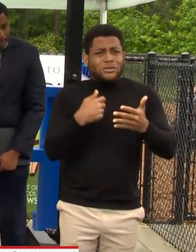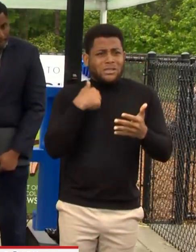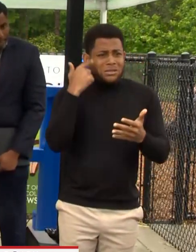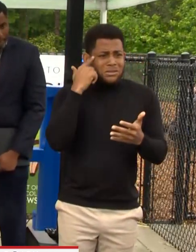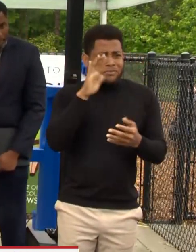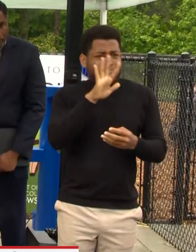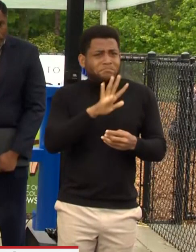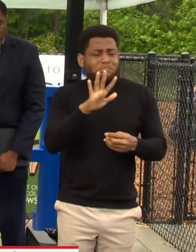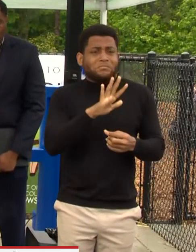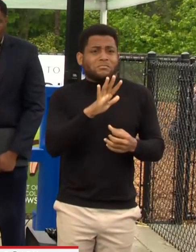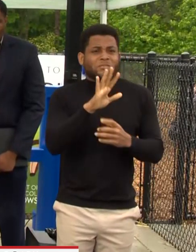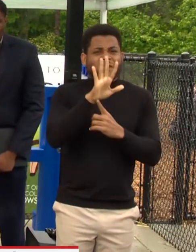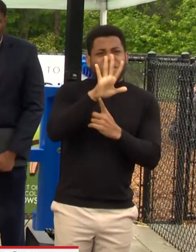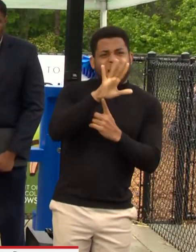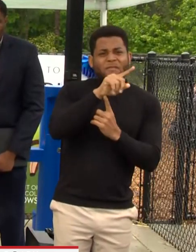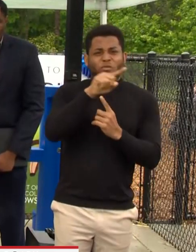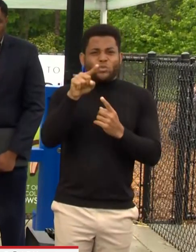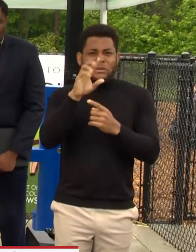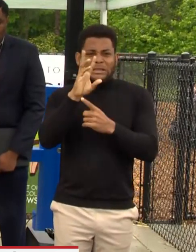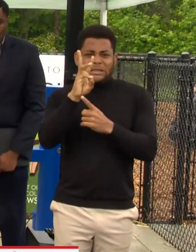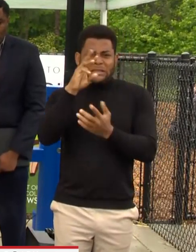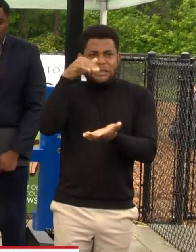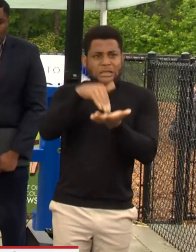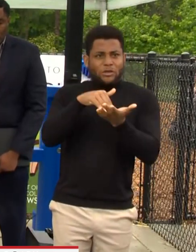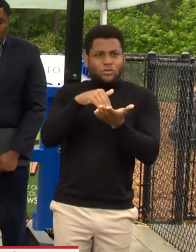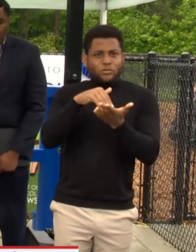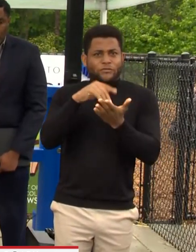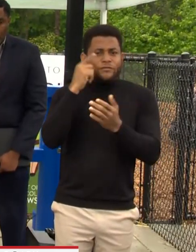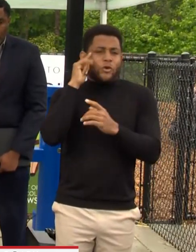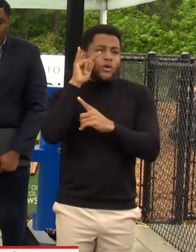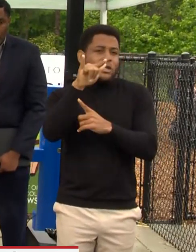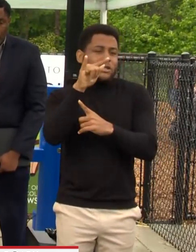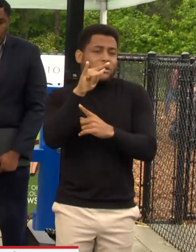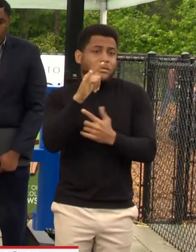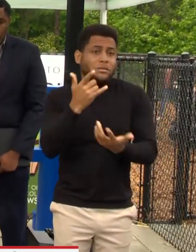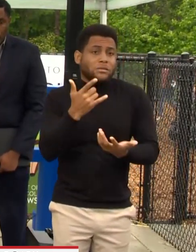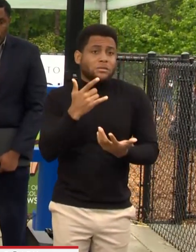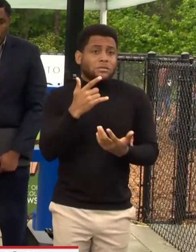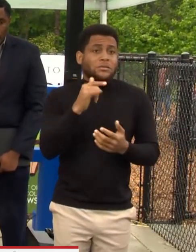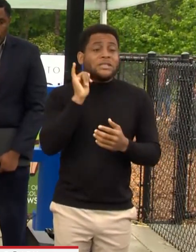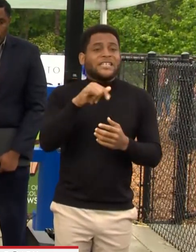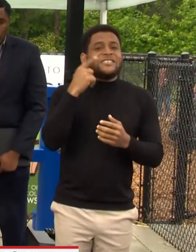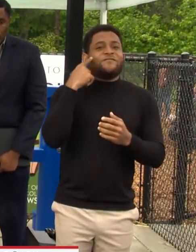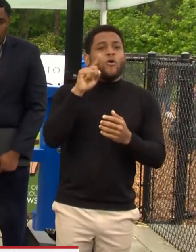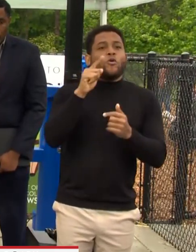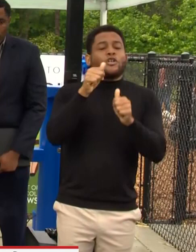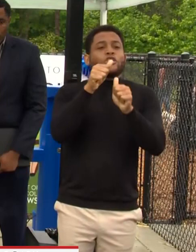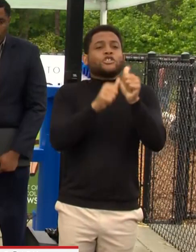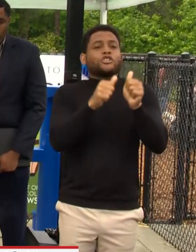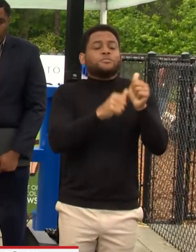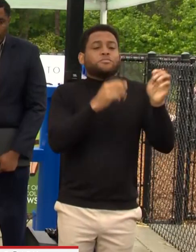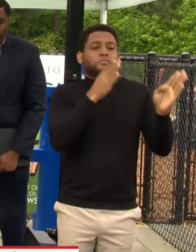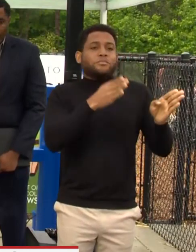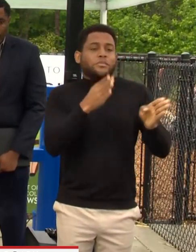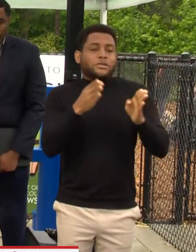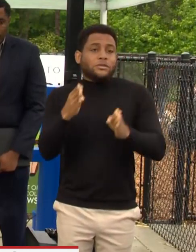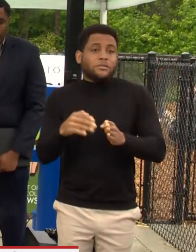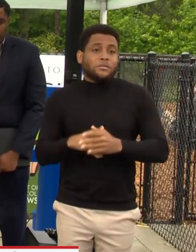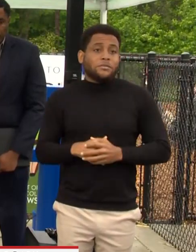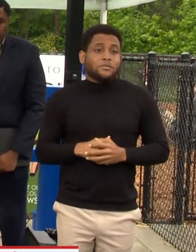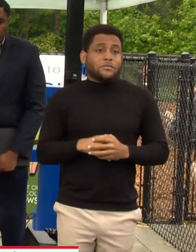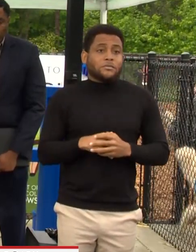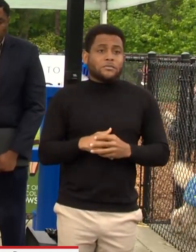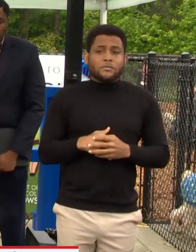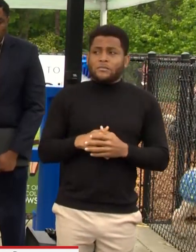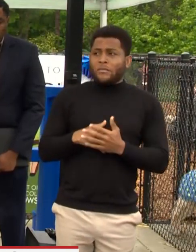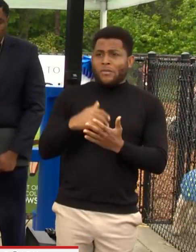to $6,000 for air travel, and that's per person. Yes. Why then was this